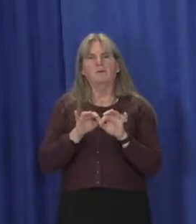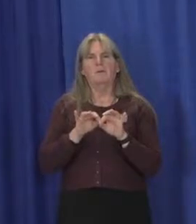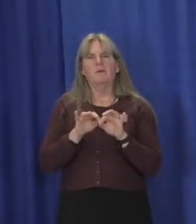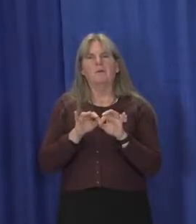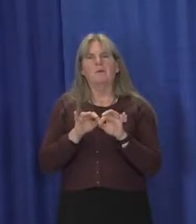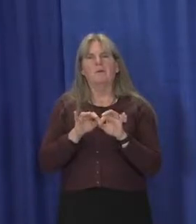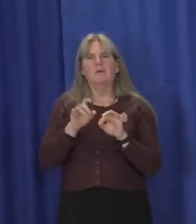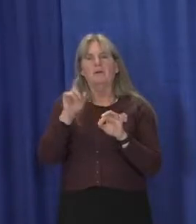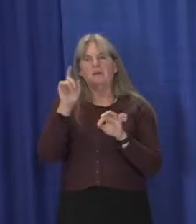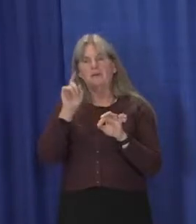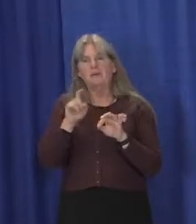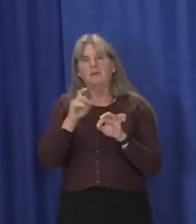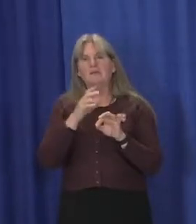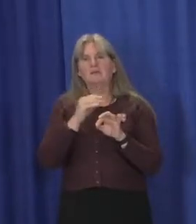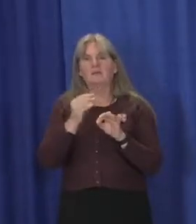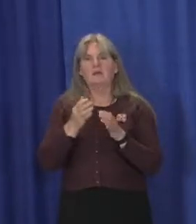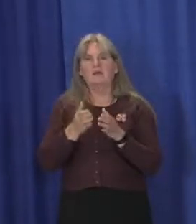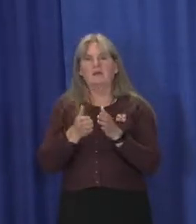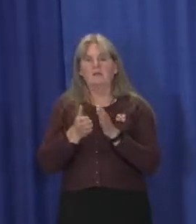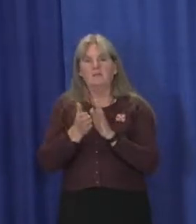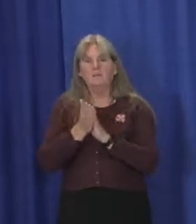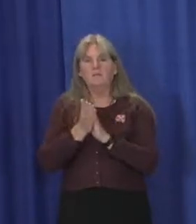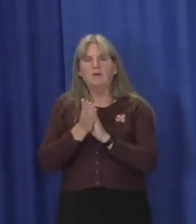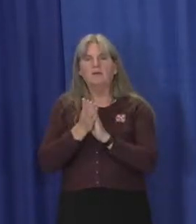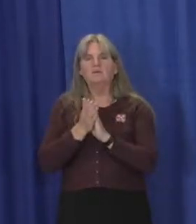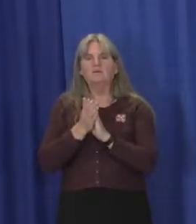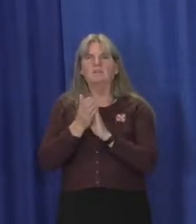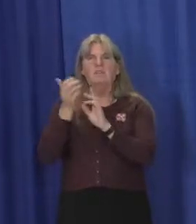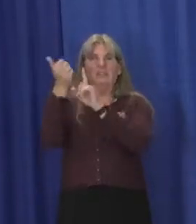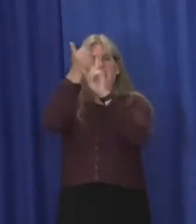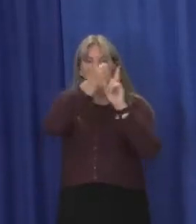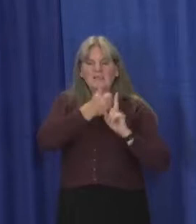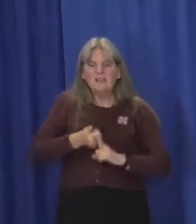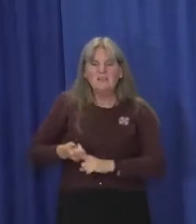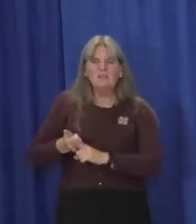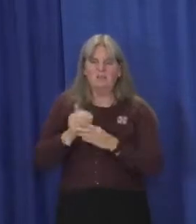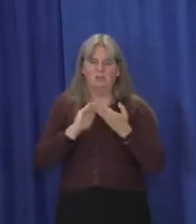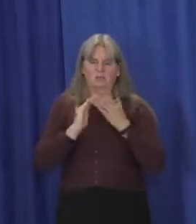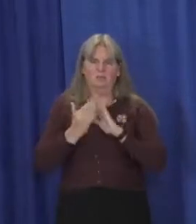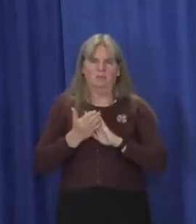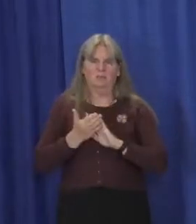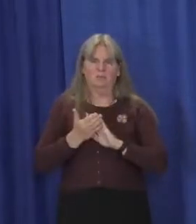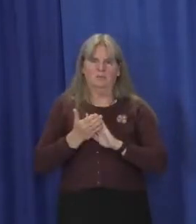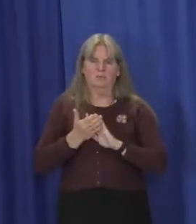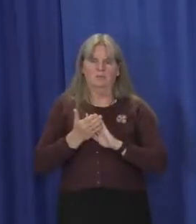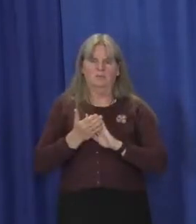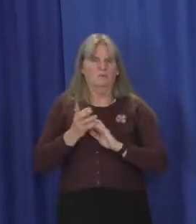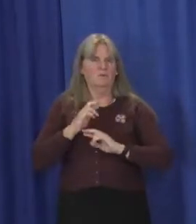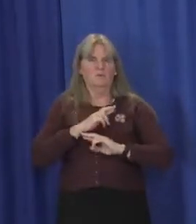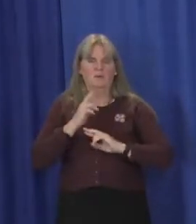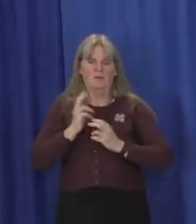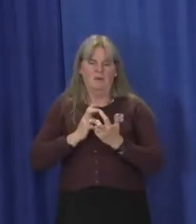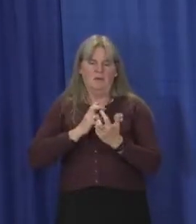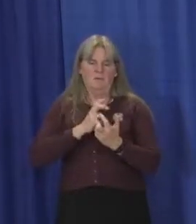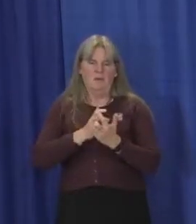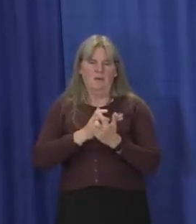and individual situations of individual communities, and that the response will always be tailored to both the epidemiology and